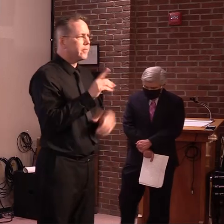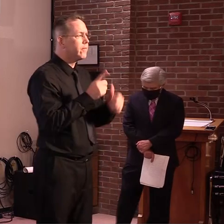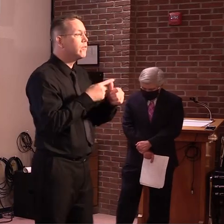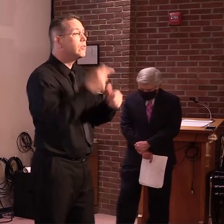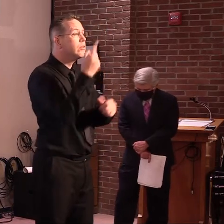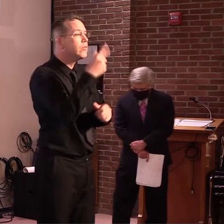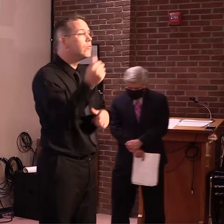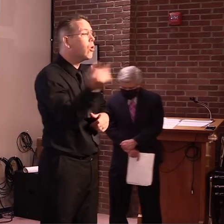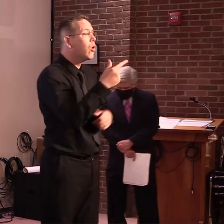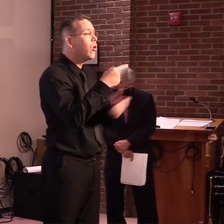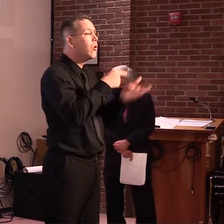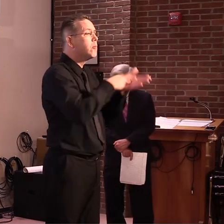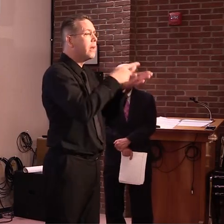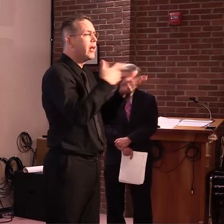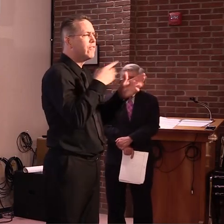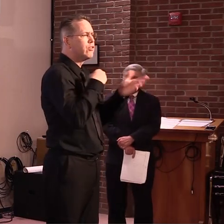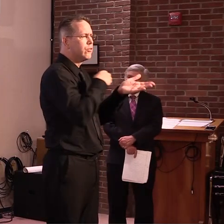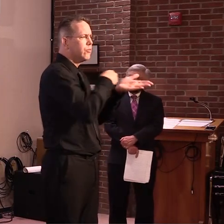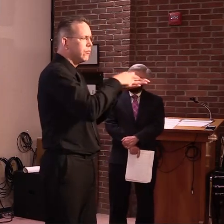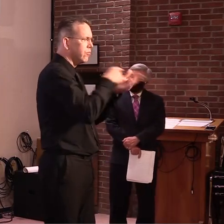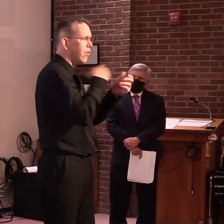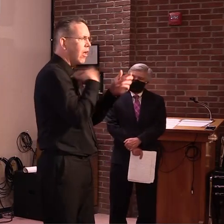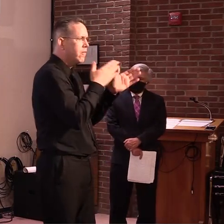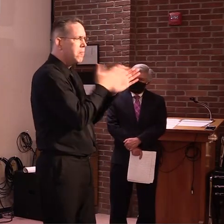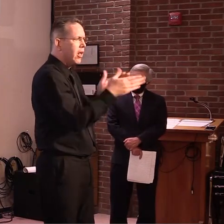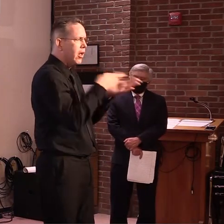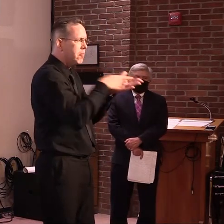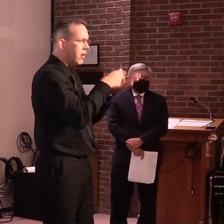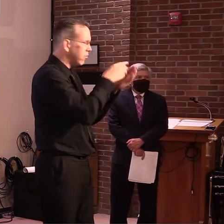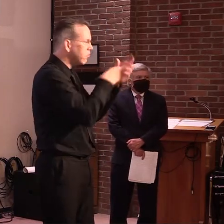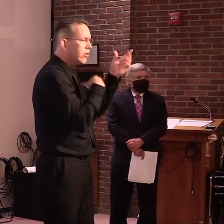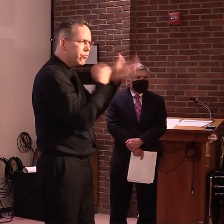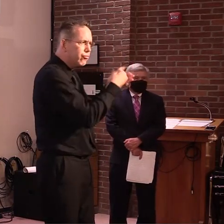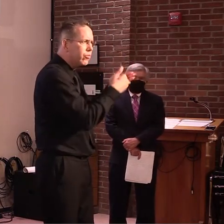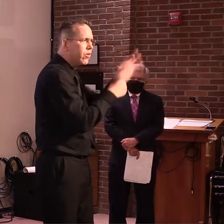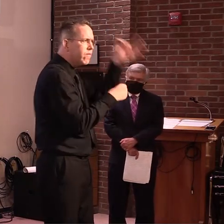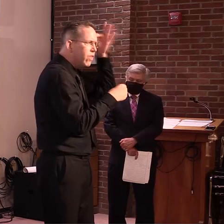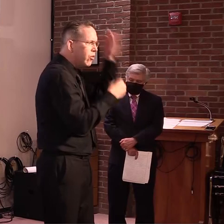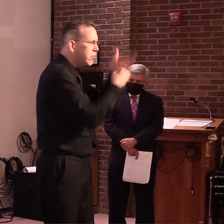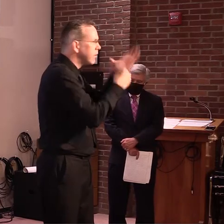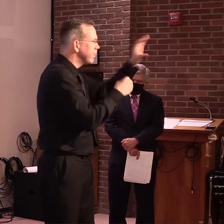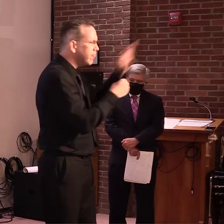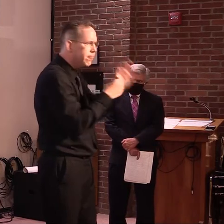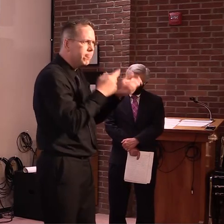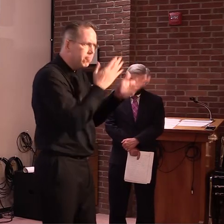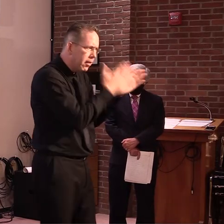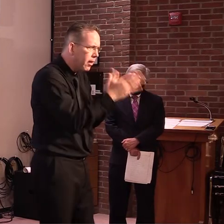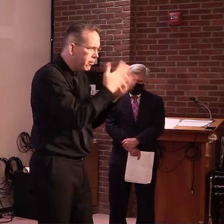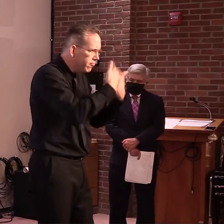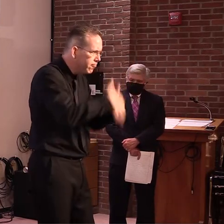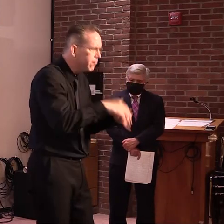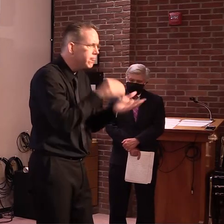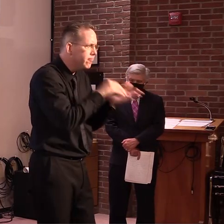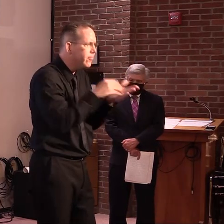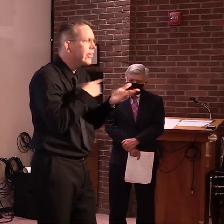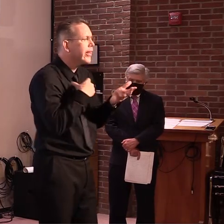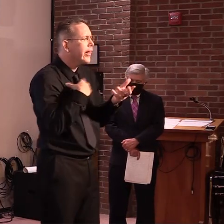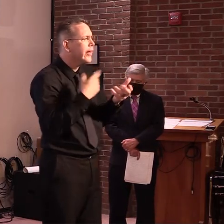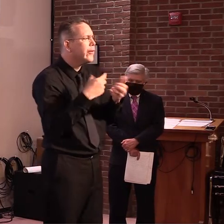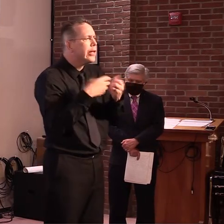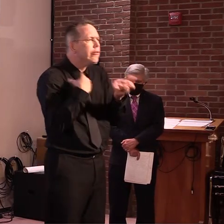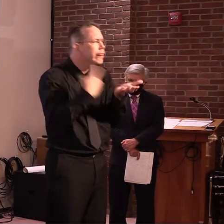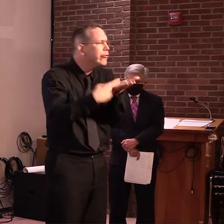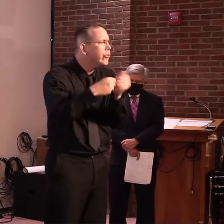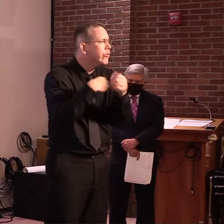approach as well. I think telehealth will be essential as we move forward and be part of the plan as well